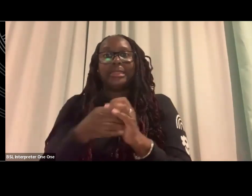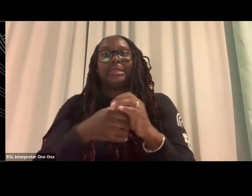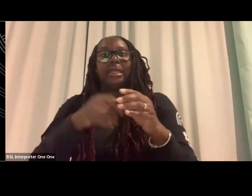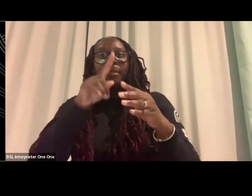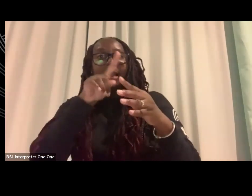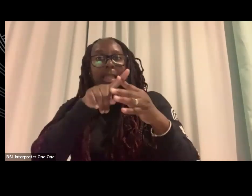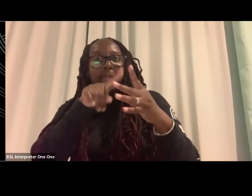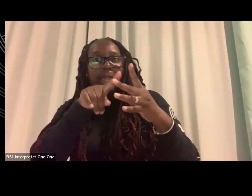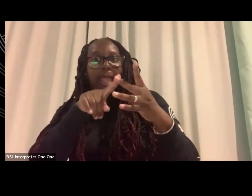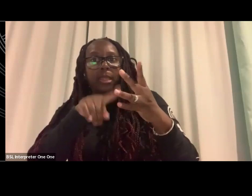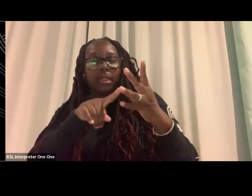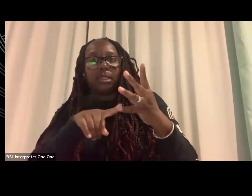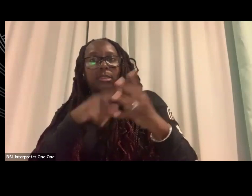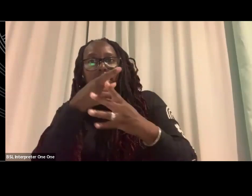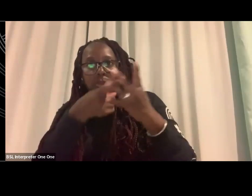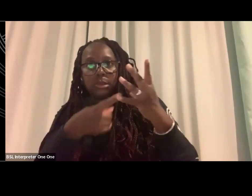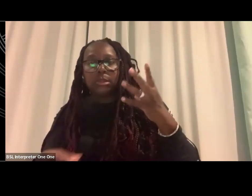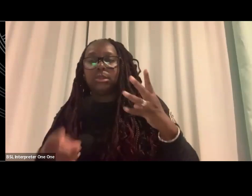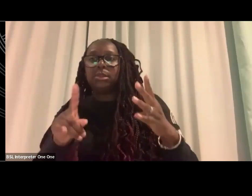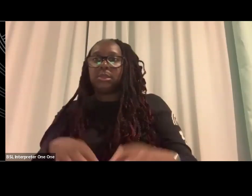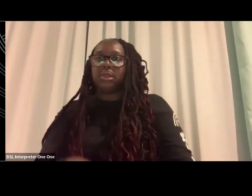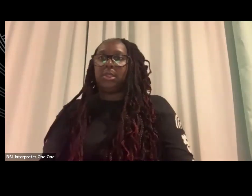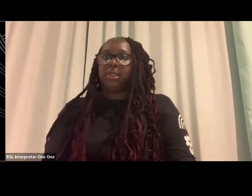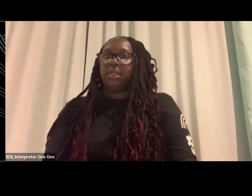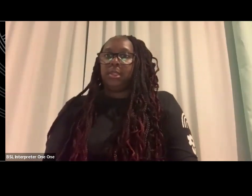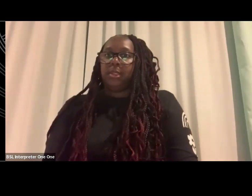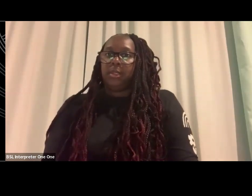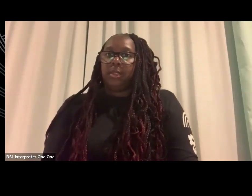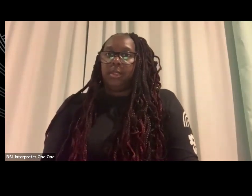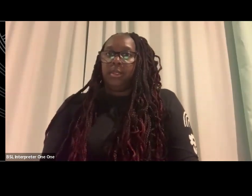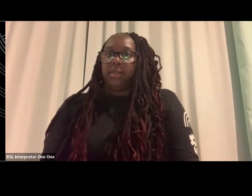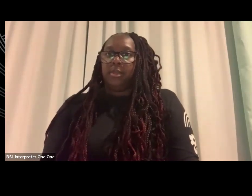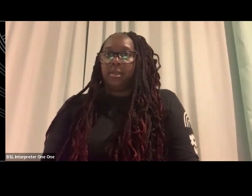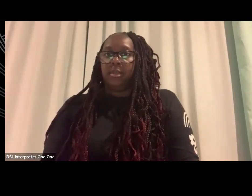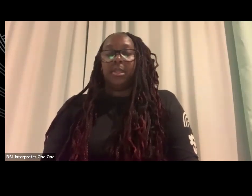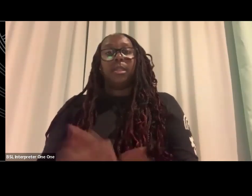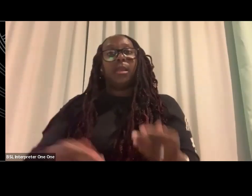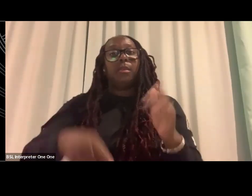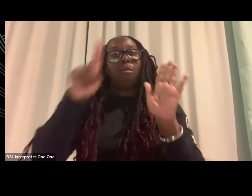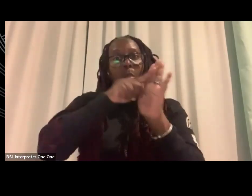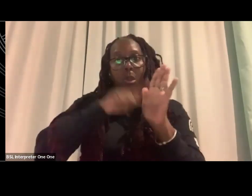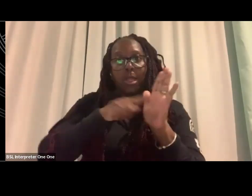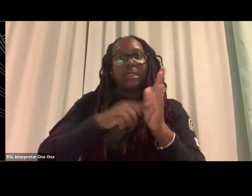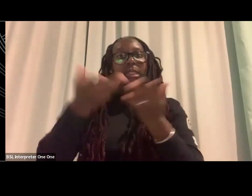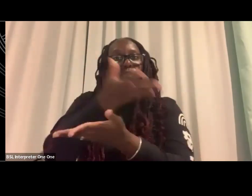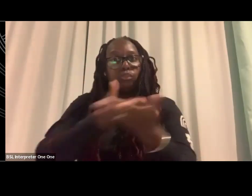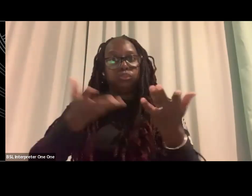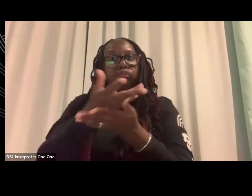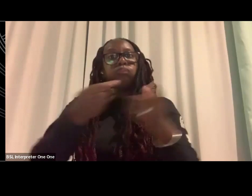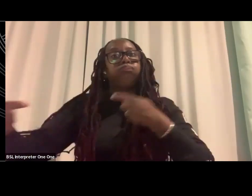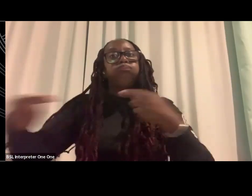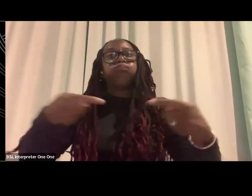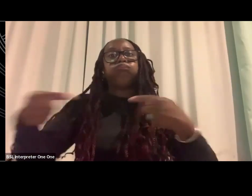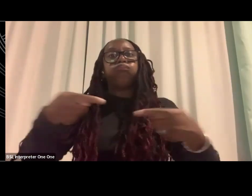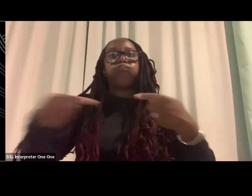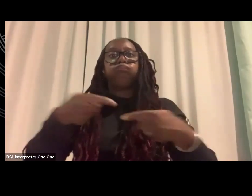well-being determinants. And I think one thing that often happens in policy discussions or debates is we